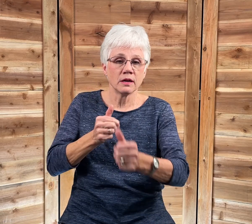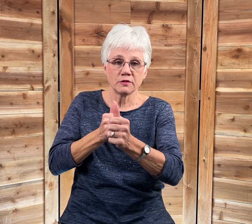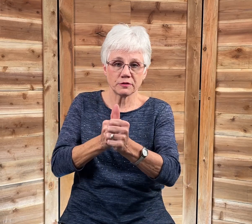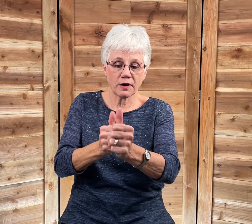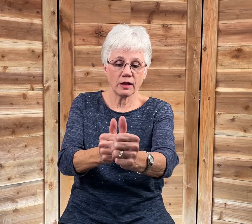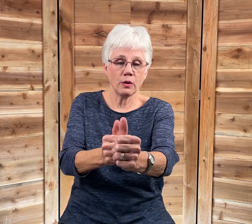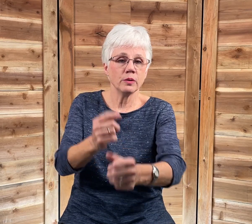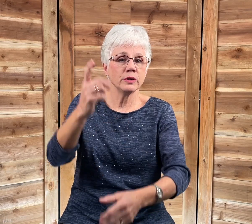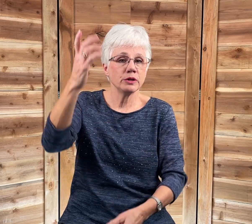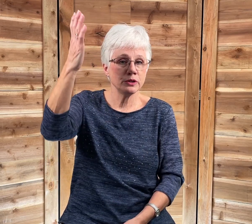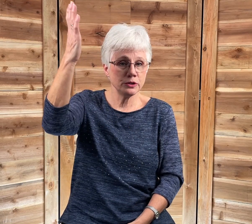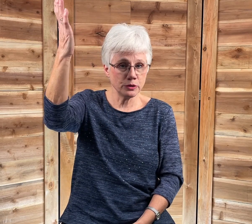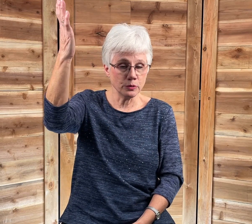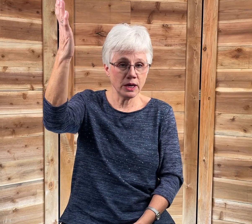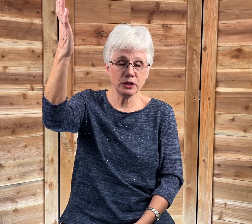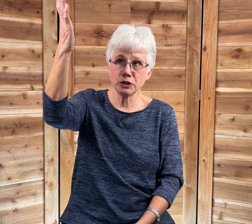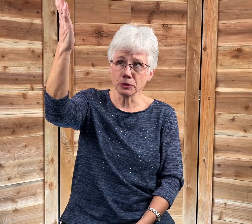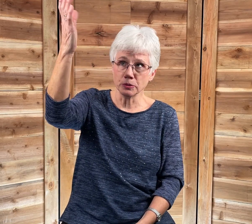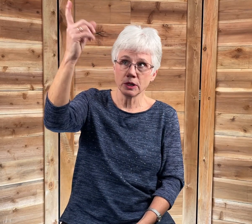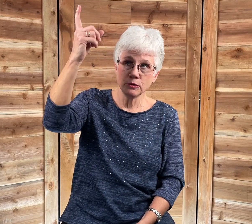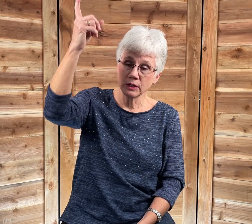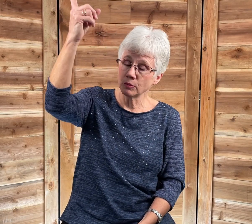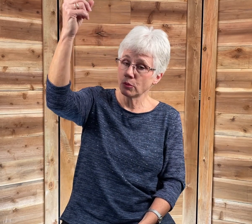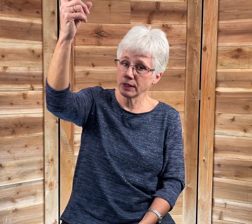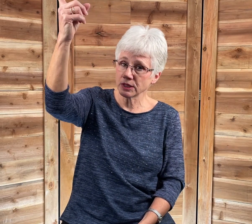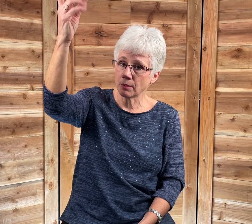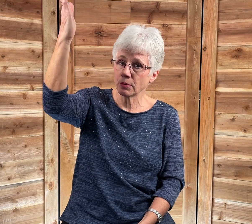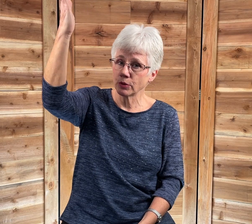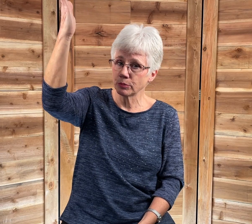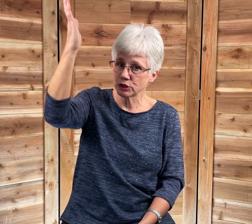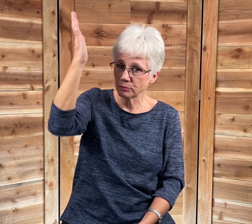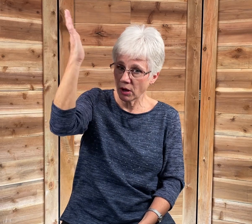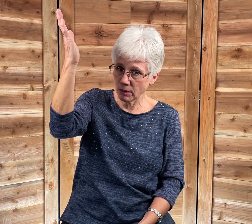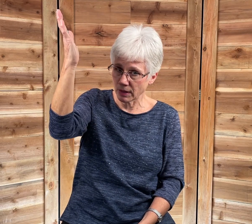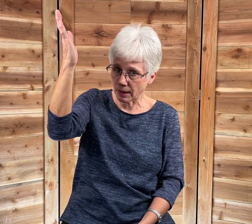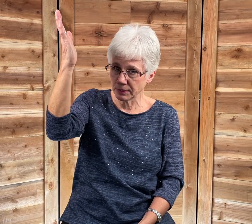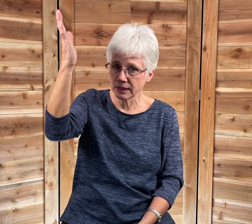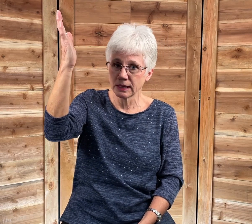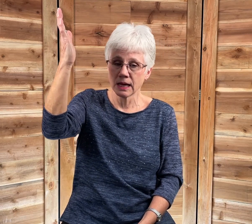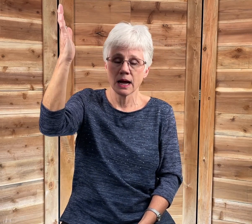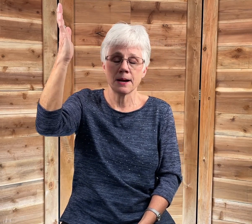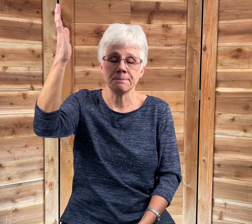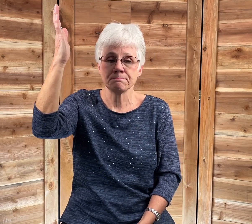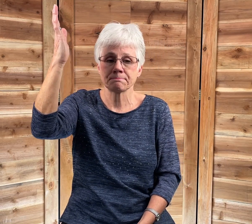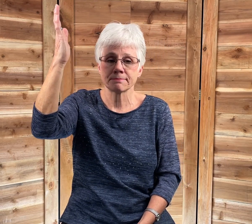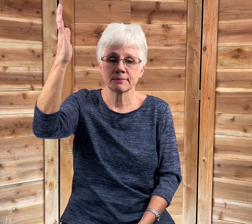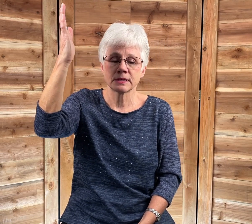will follow you, and you can either point up or put your palm up.